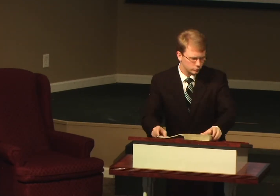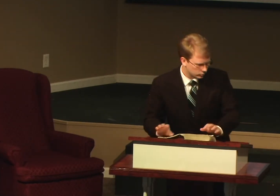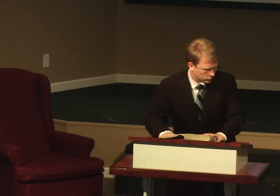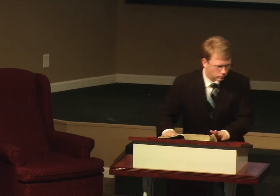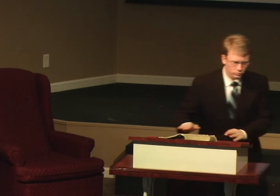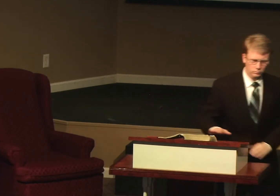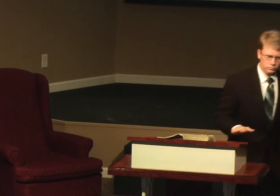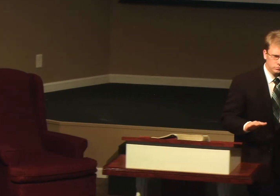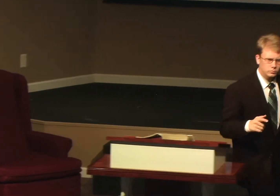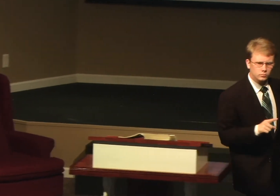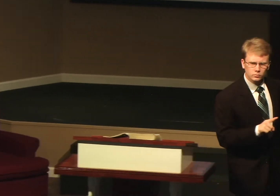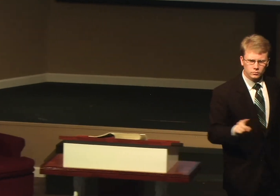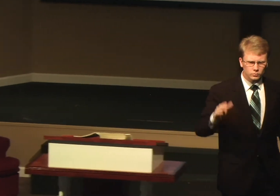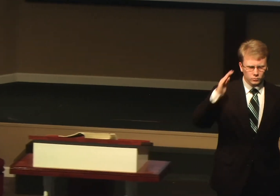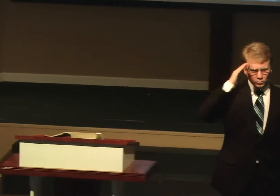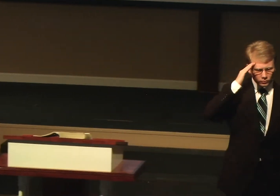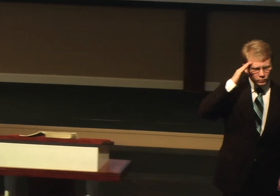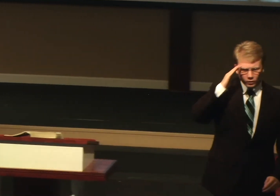true comes from this book.